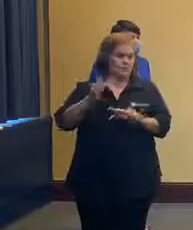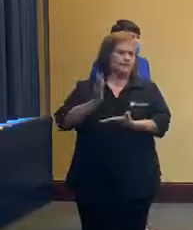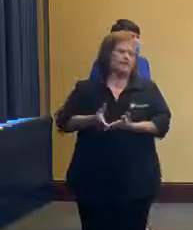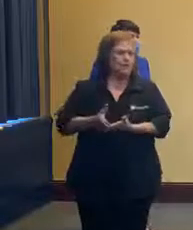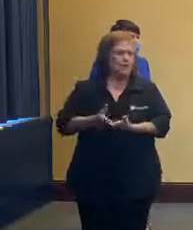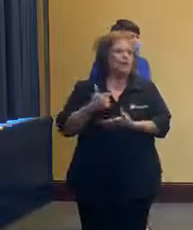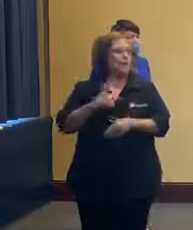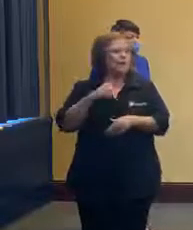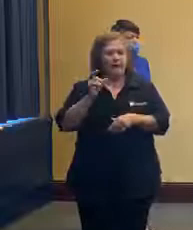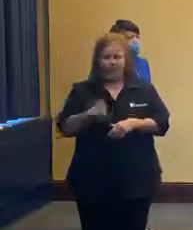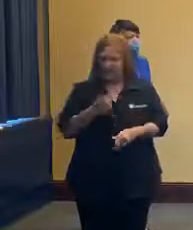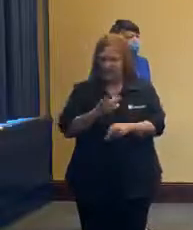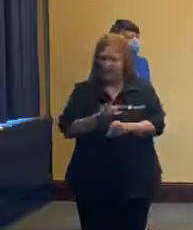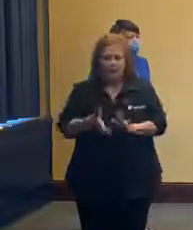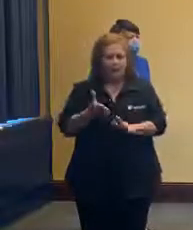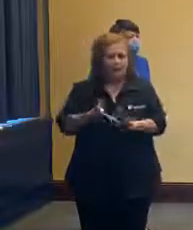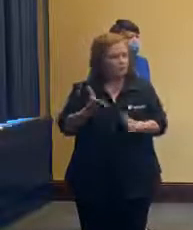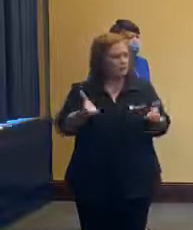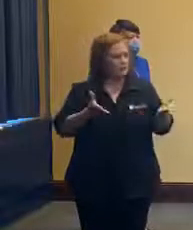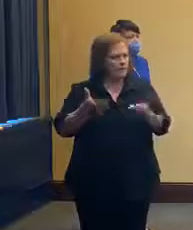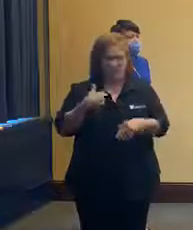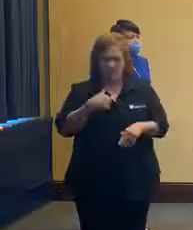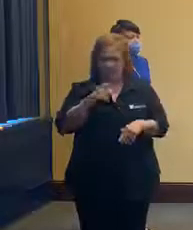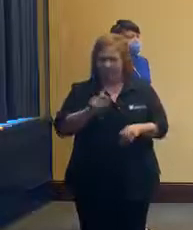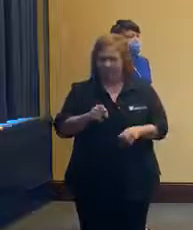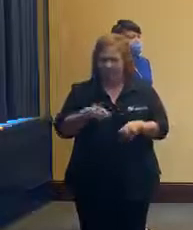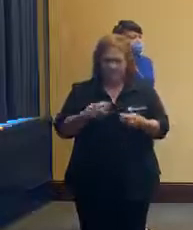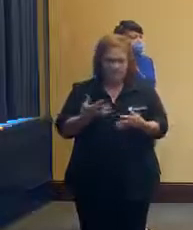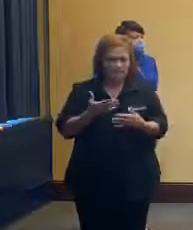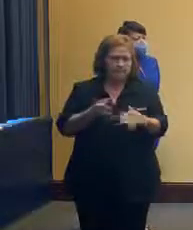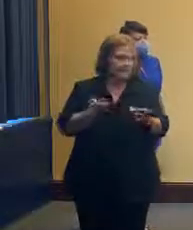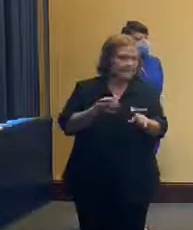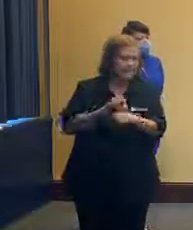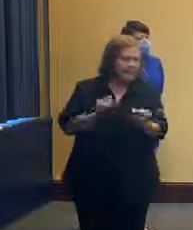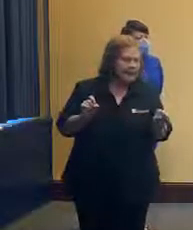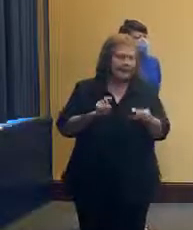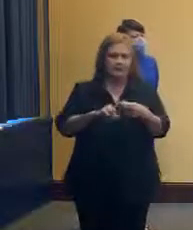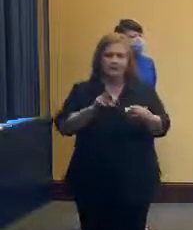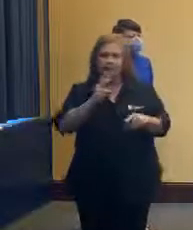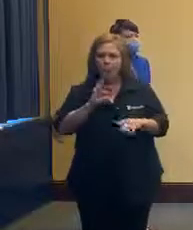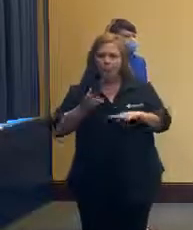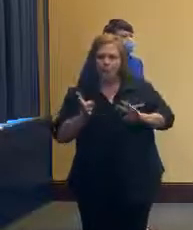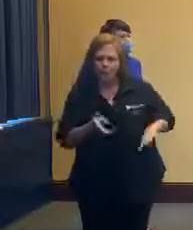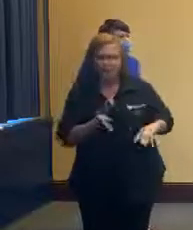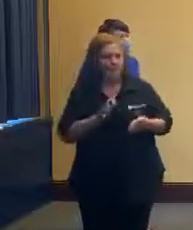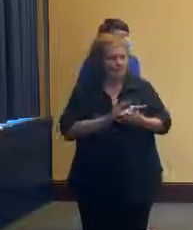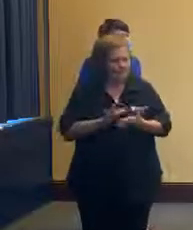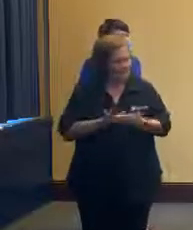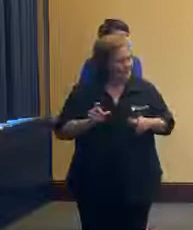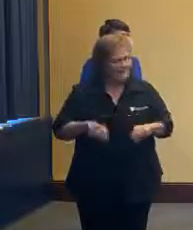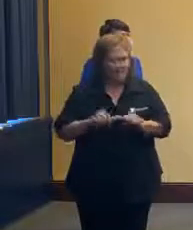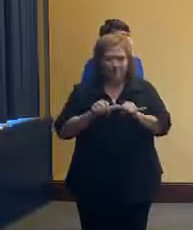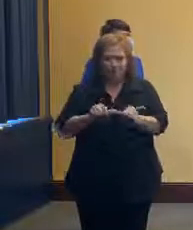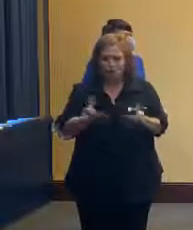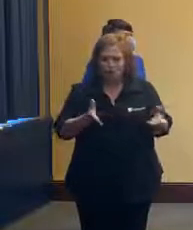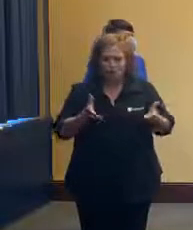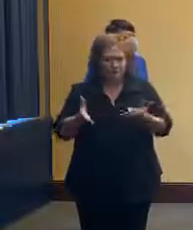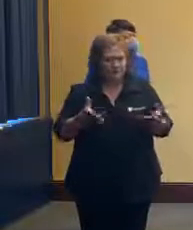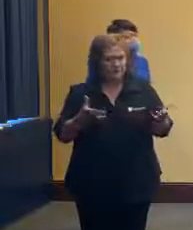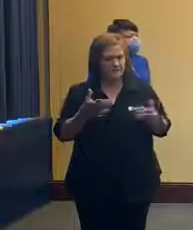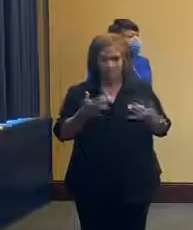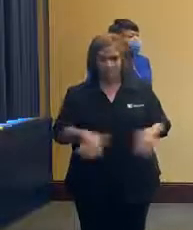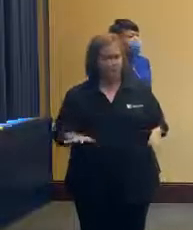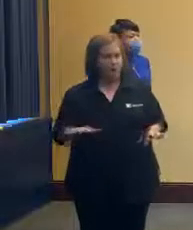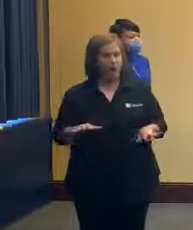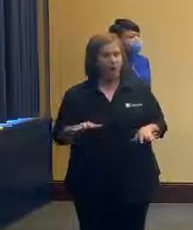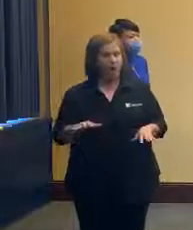have to maintain public service, we have to maintain public safety, we have to maintain drainage, cleaning, and all of the like. What you don't want to do is what the mayor said,